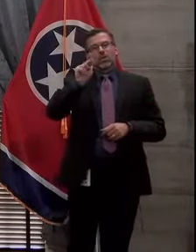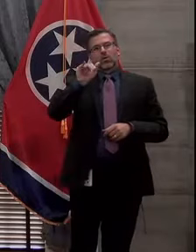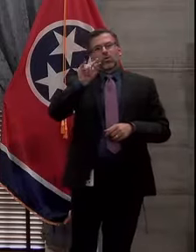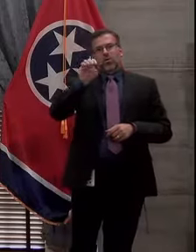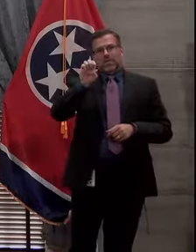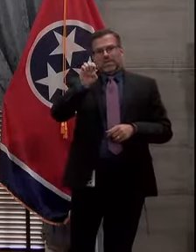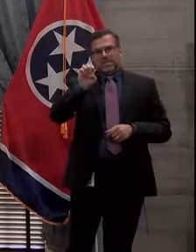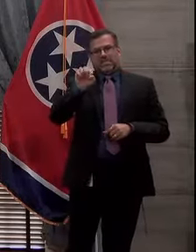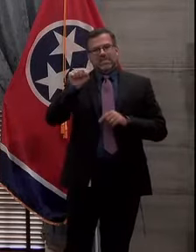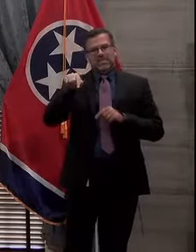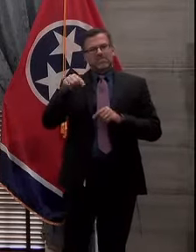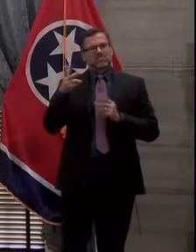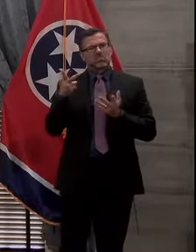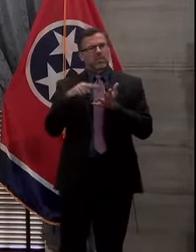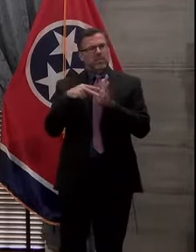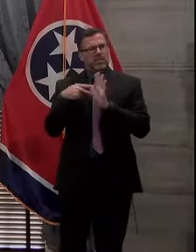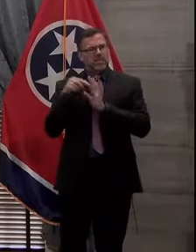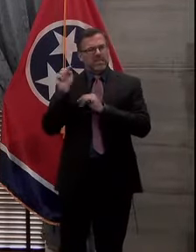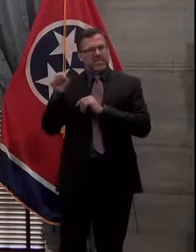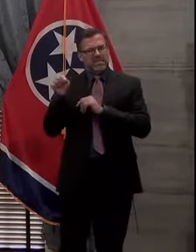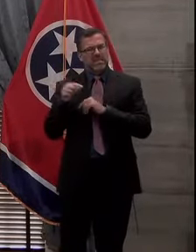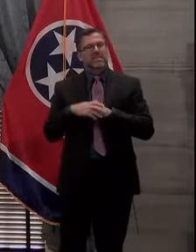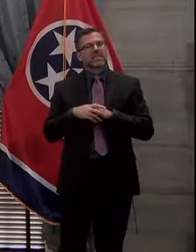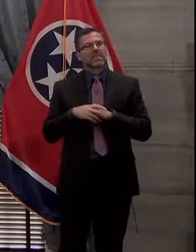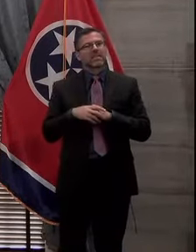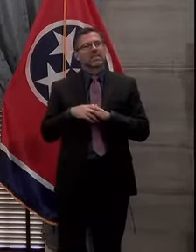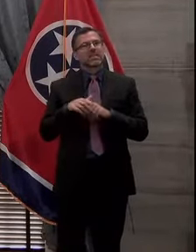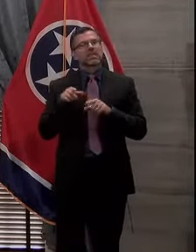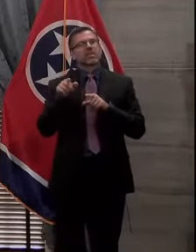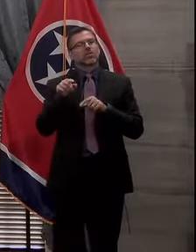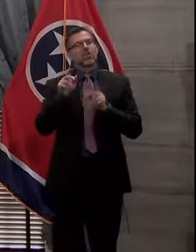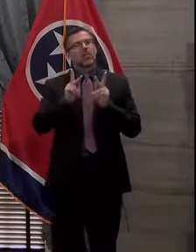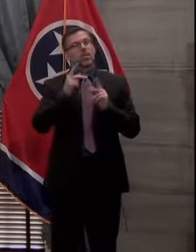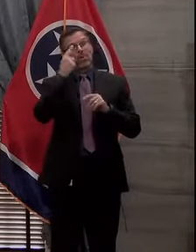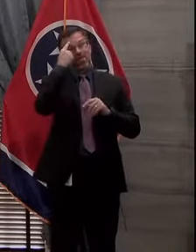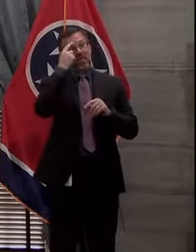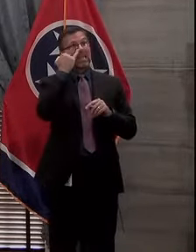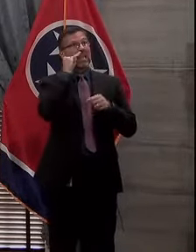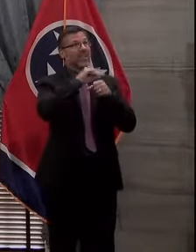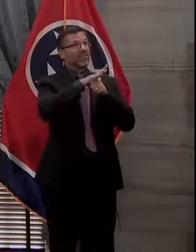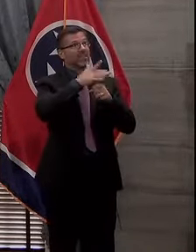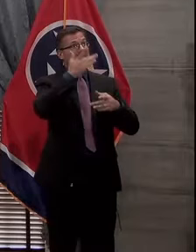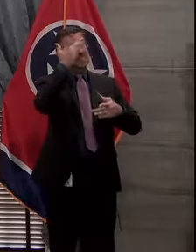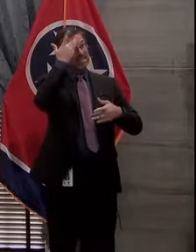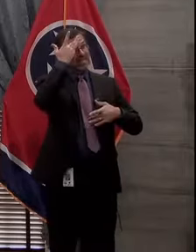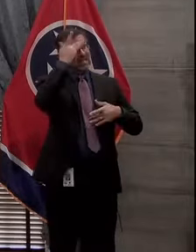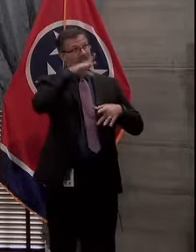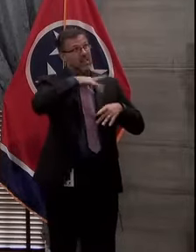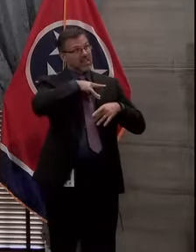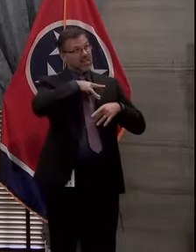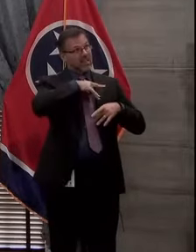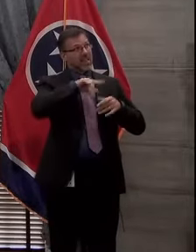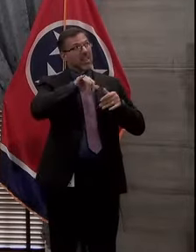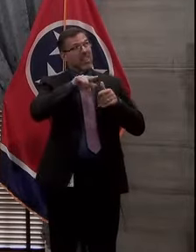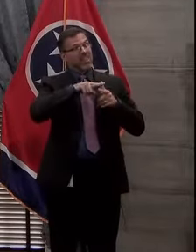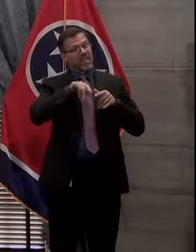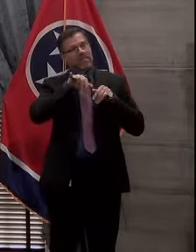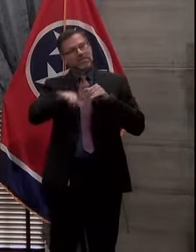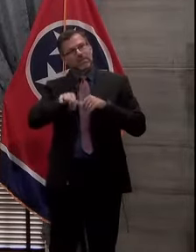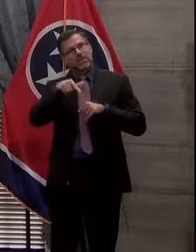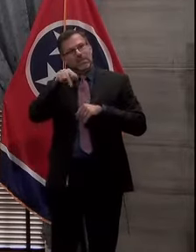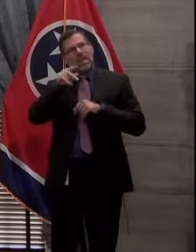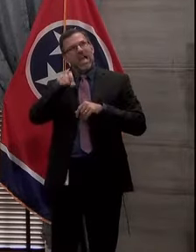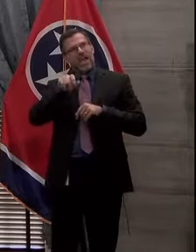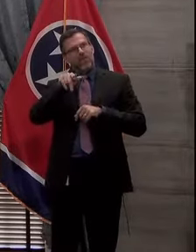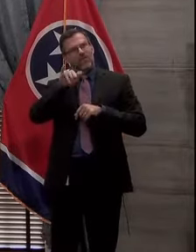about quarantine. And a lot of people use quarantine to talk about what they do after they get sick. That's technically not the right term, but we'll let it slide.